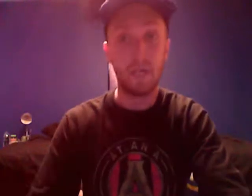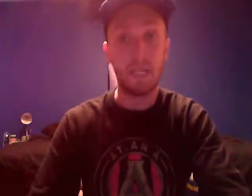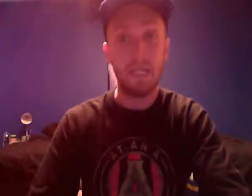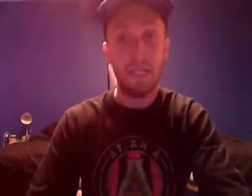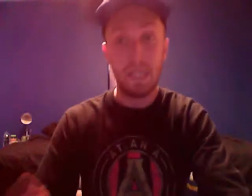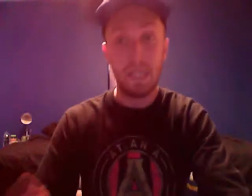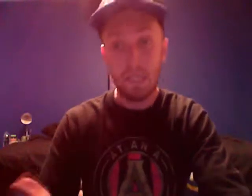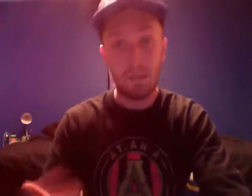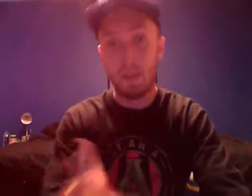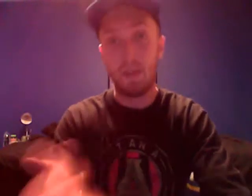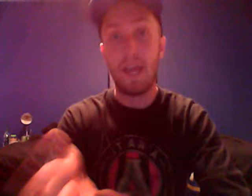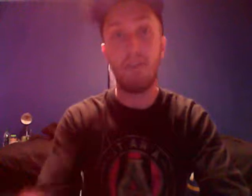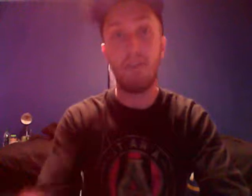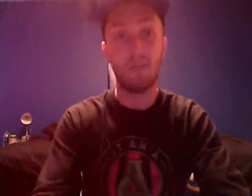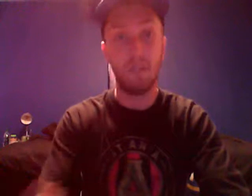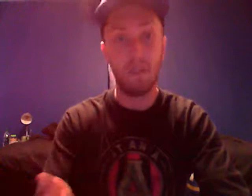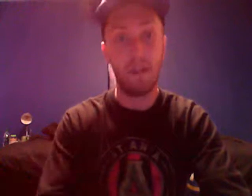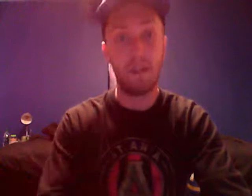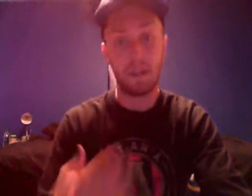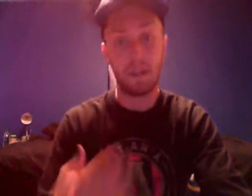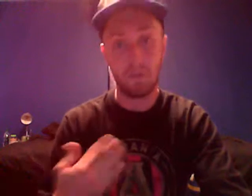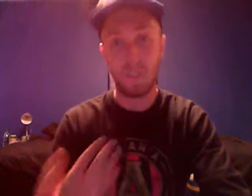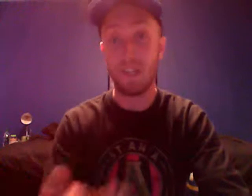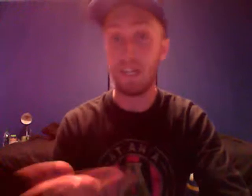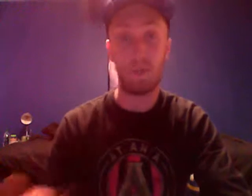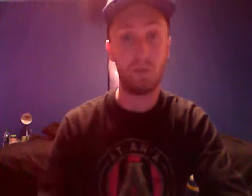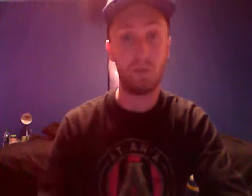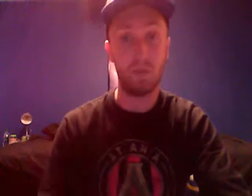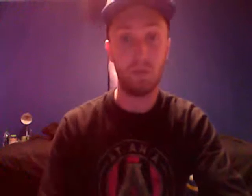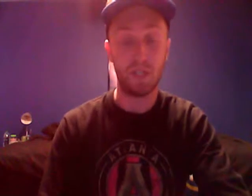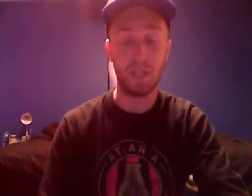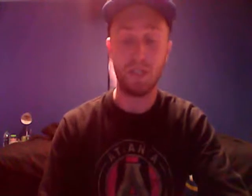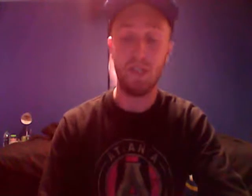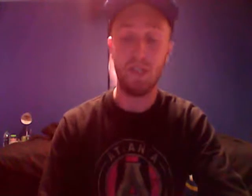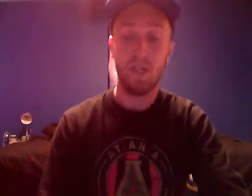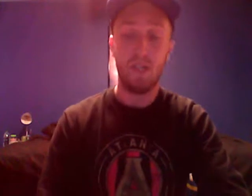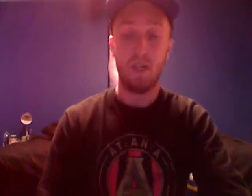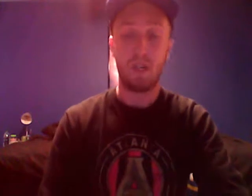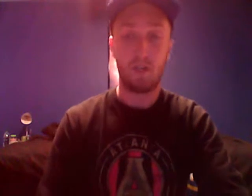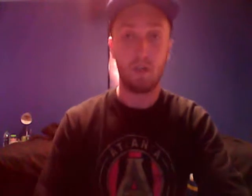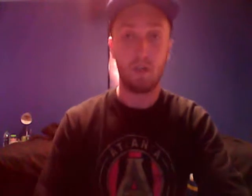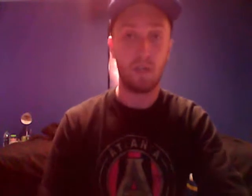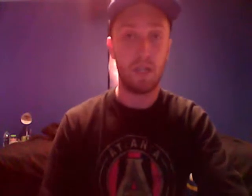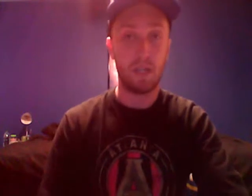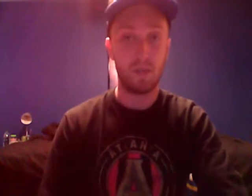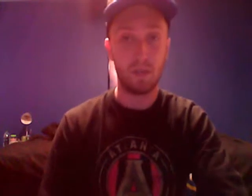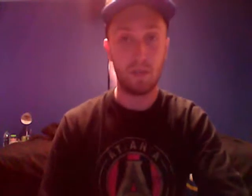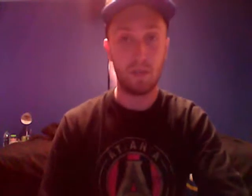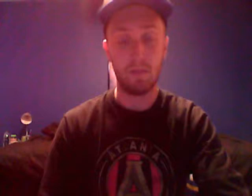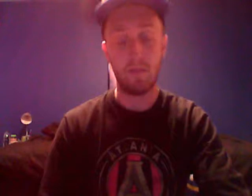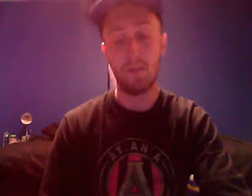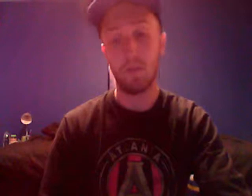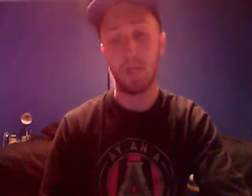great, that effort is there. And I see that and I really do appreciate it. Carmona and Laurentiewicz in the midfield,